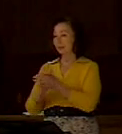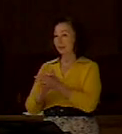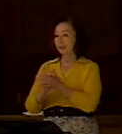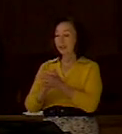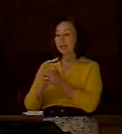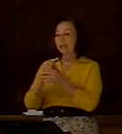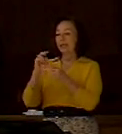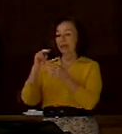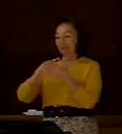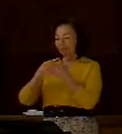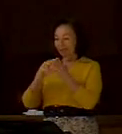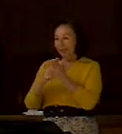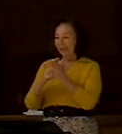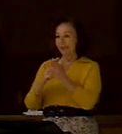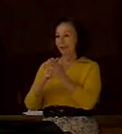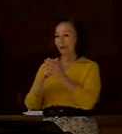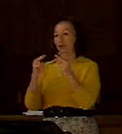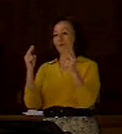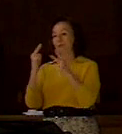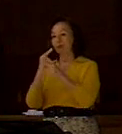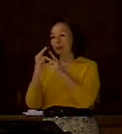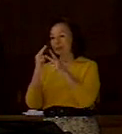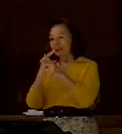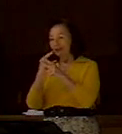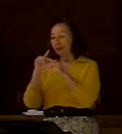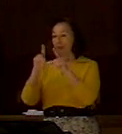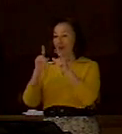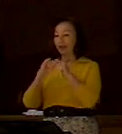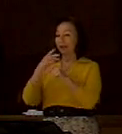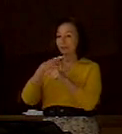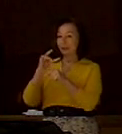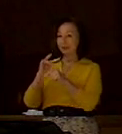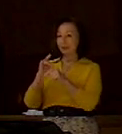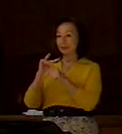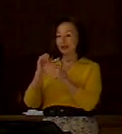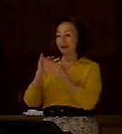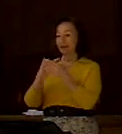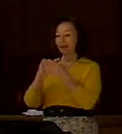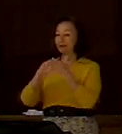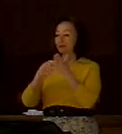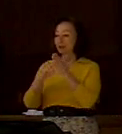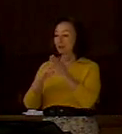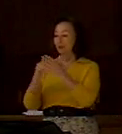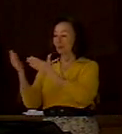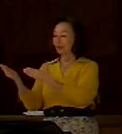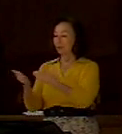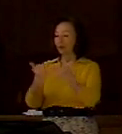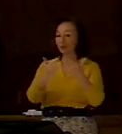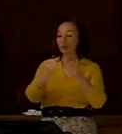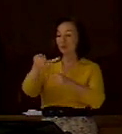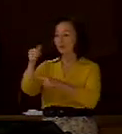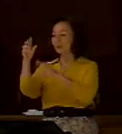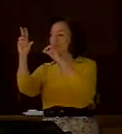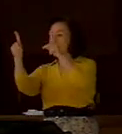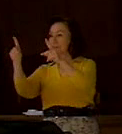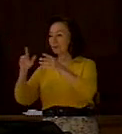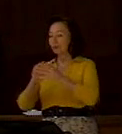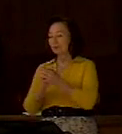reckoning. It means computing. But I like this part. It means to pass on. To pass